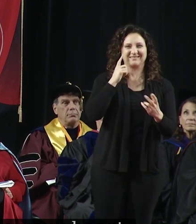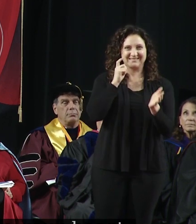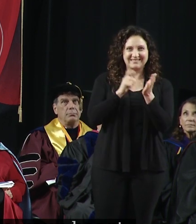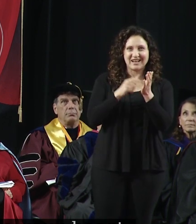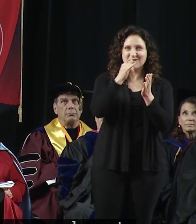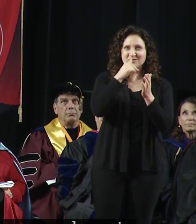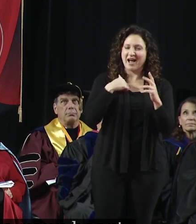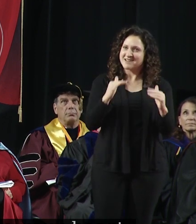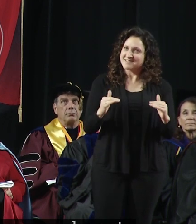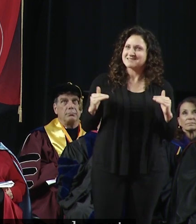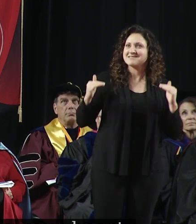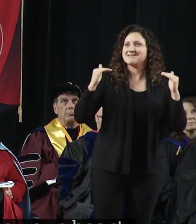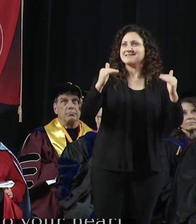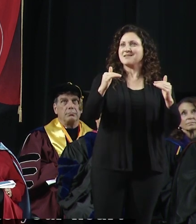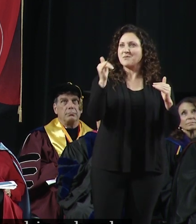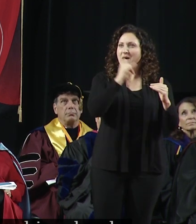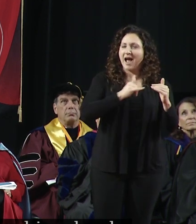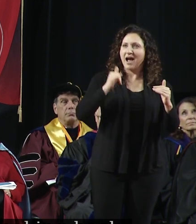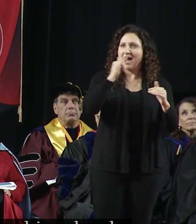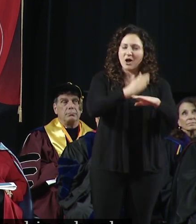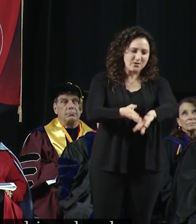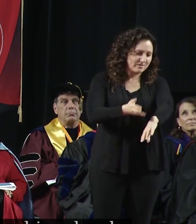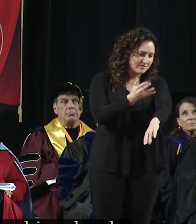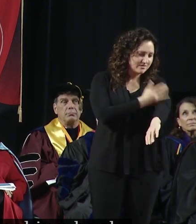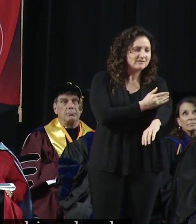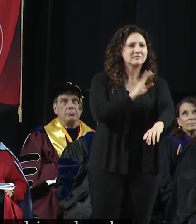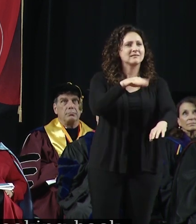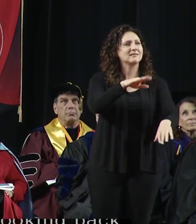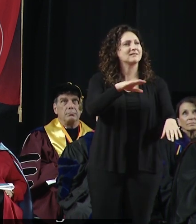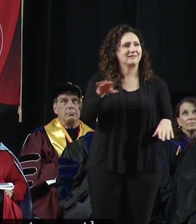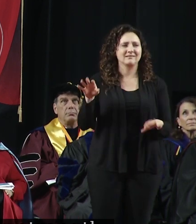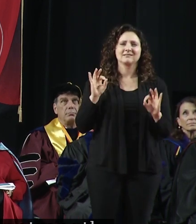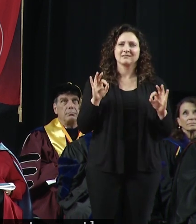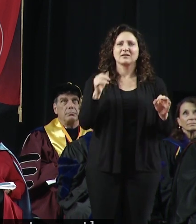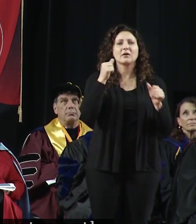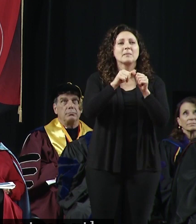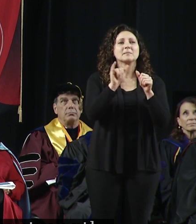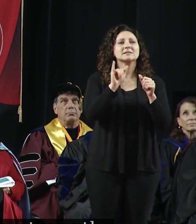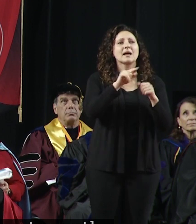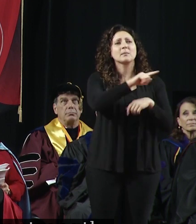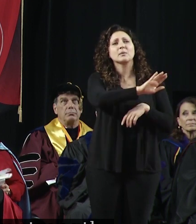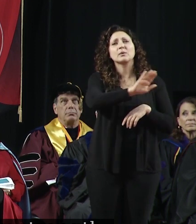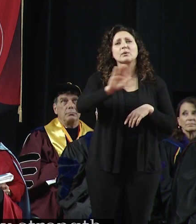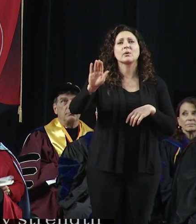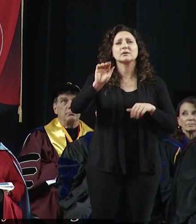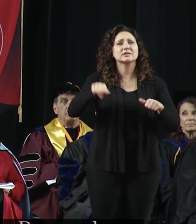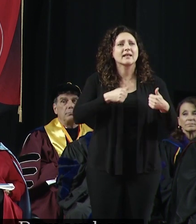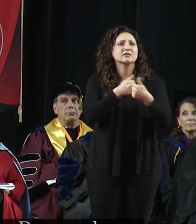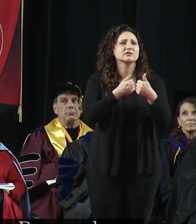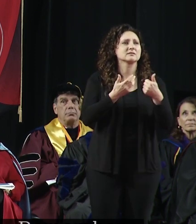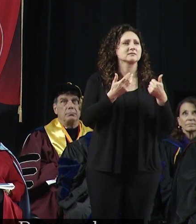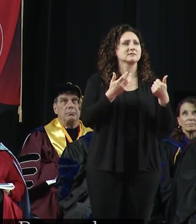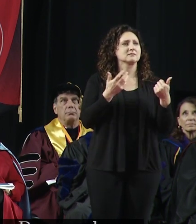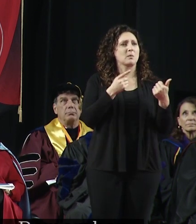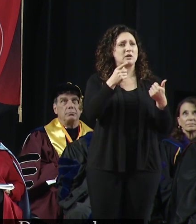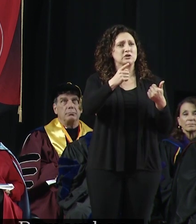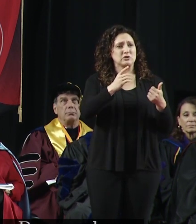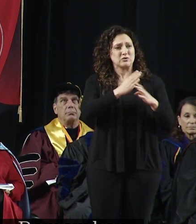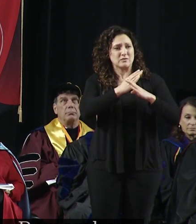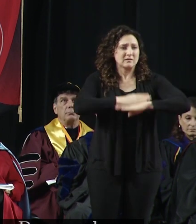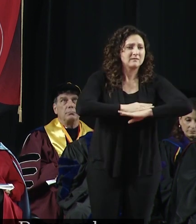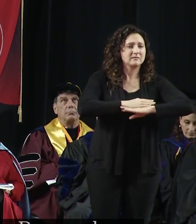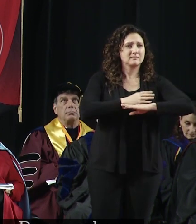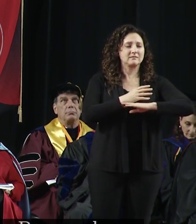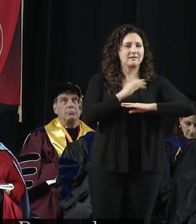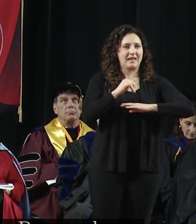come. Remember that all the uphill battles and changes that you've were able to withstand is what molded you to who